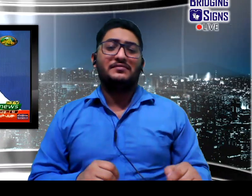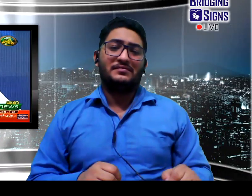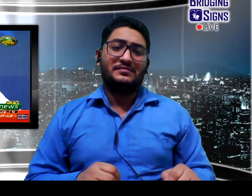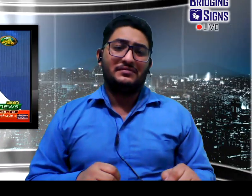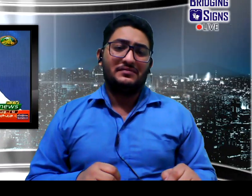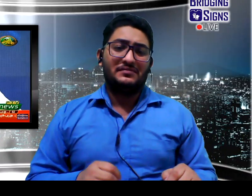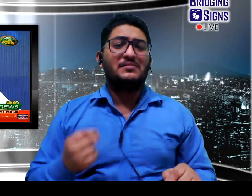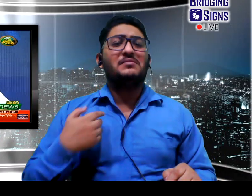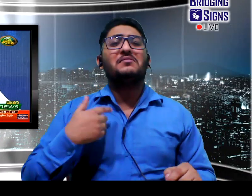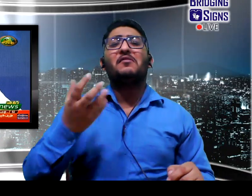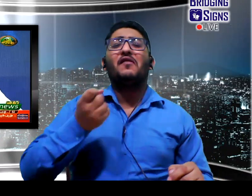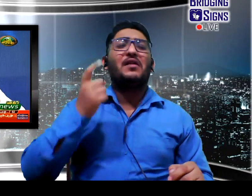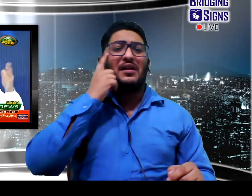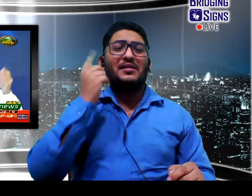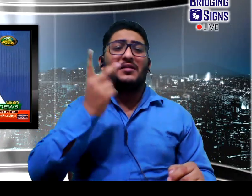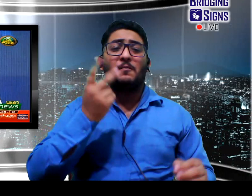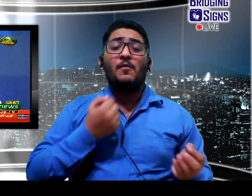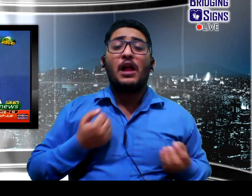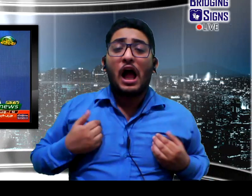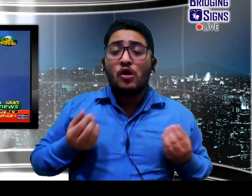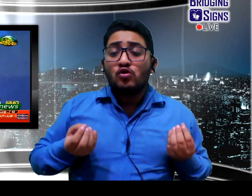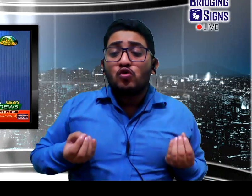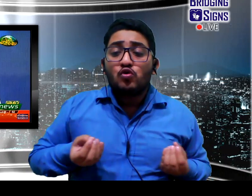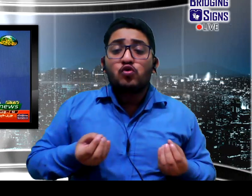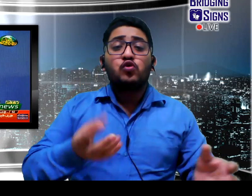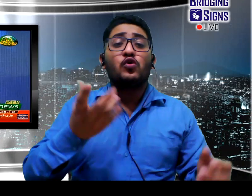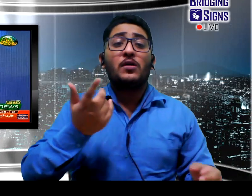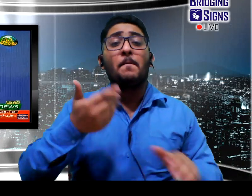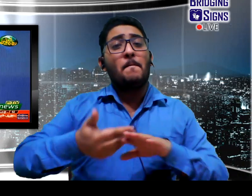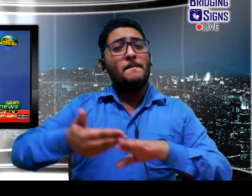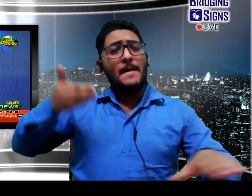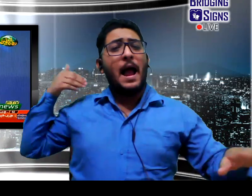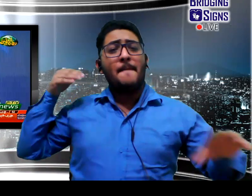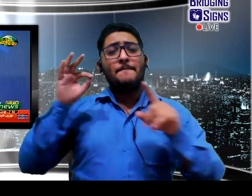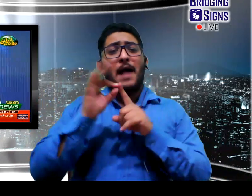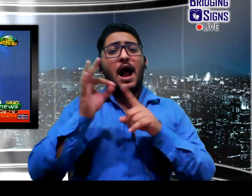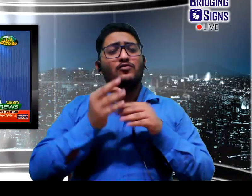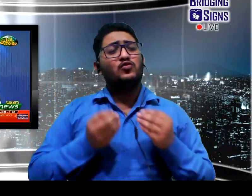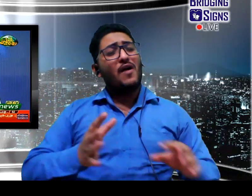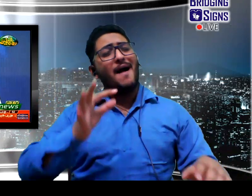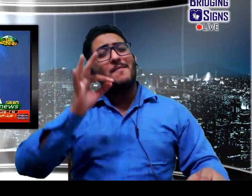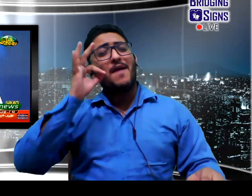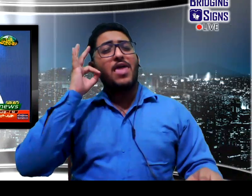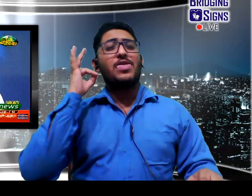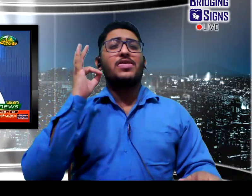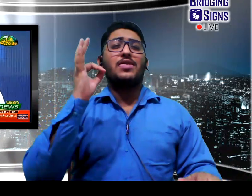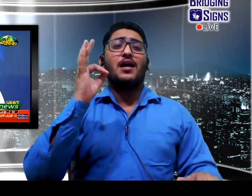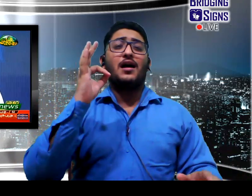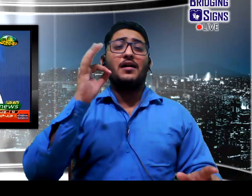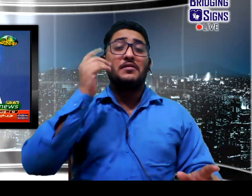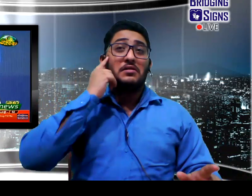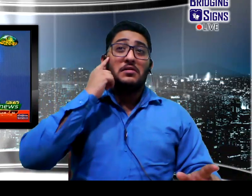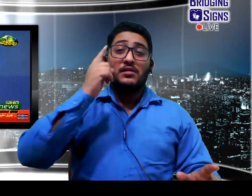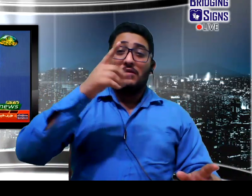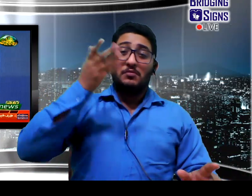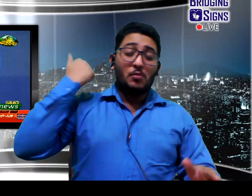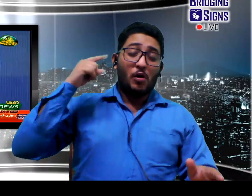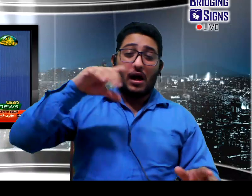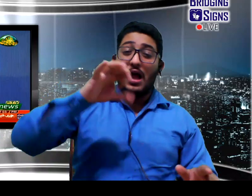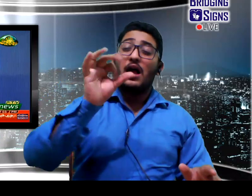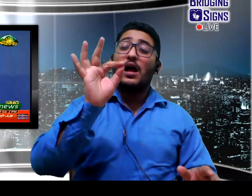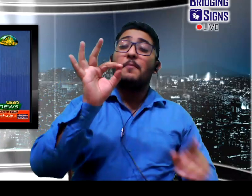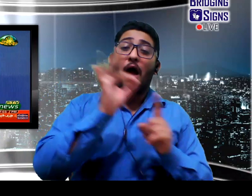So we started off really well. Pakistan in the 60s was considered one of